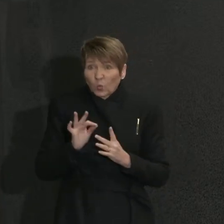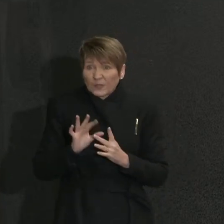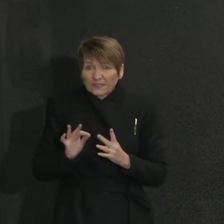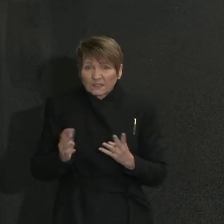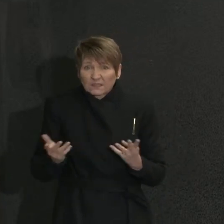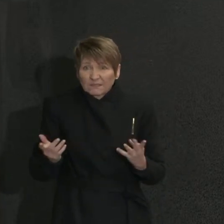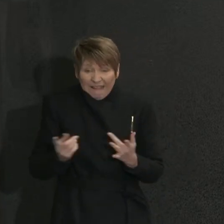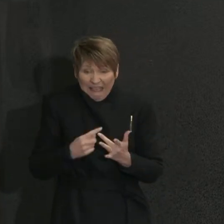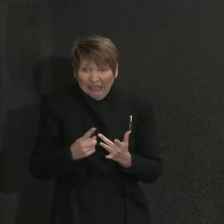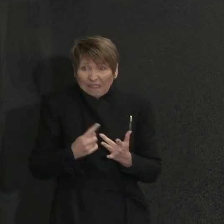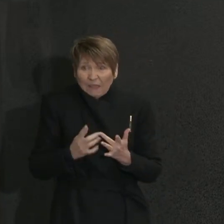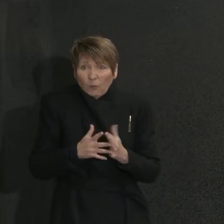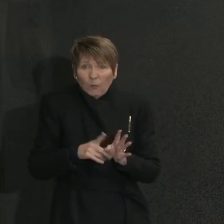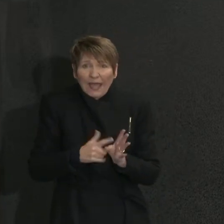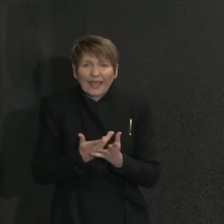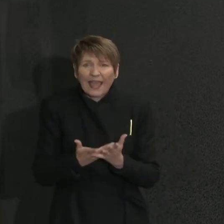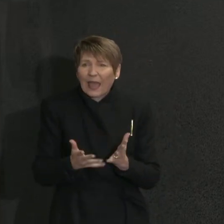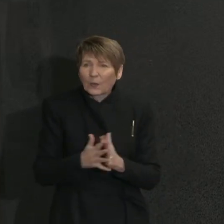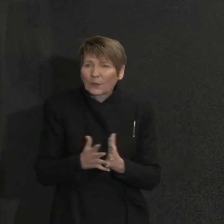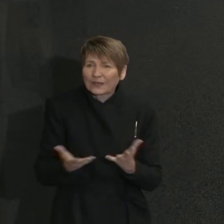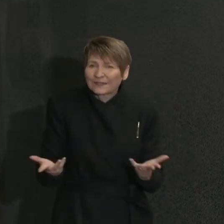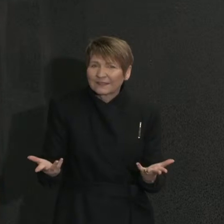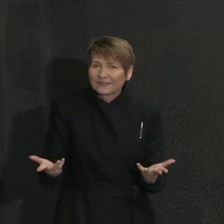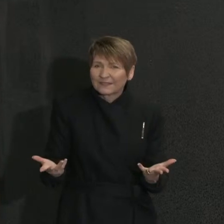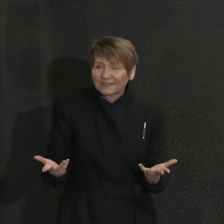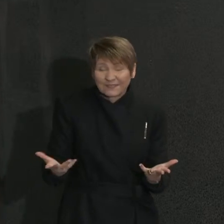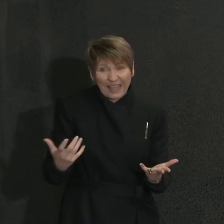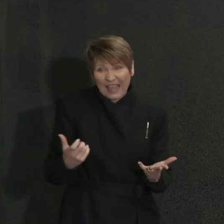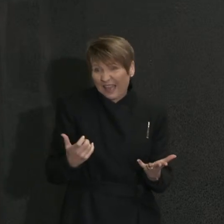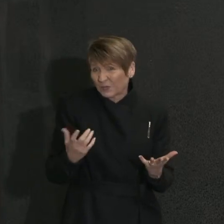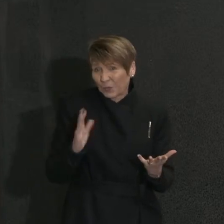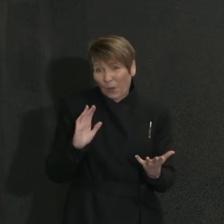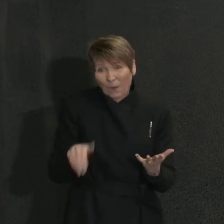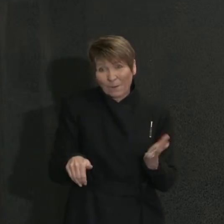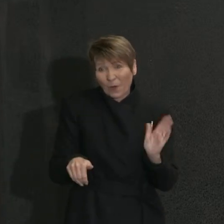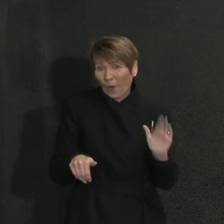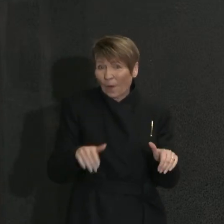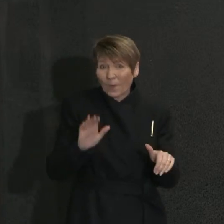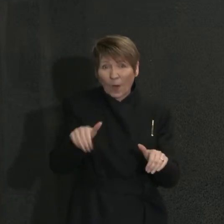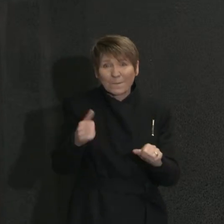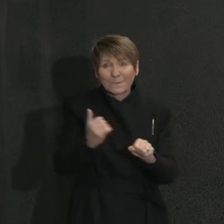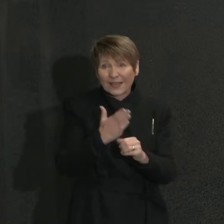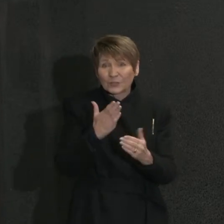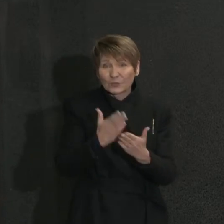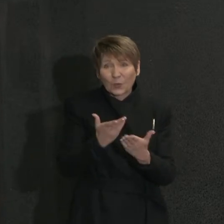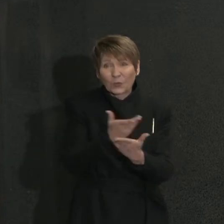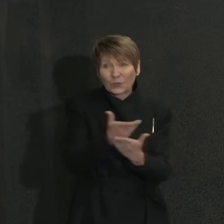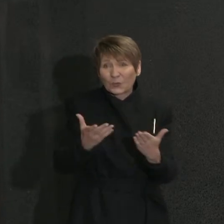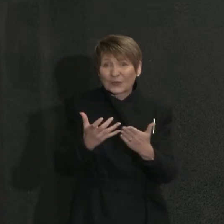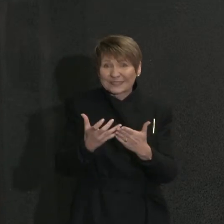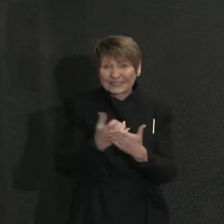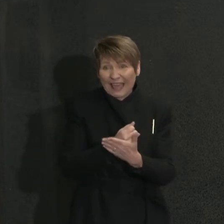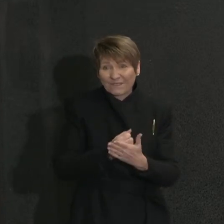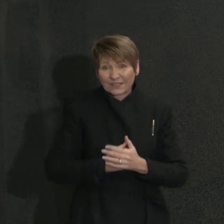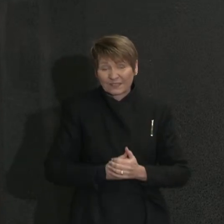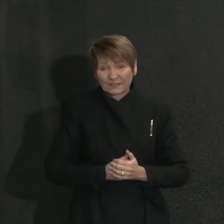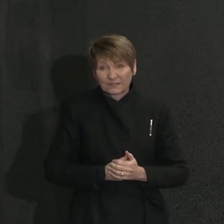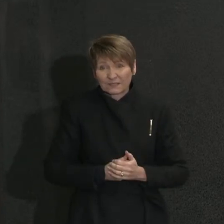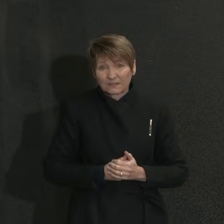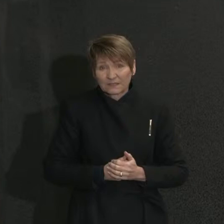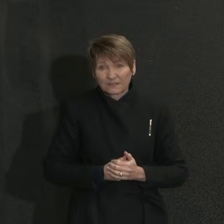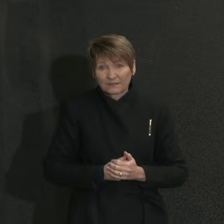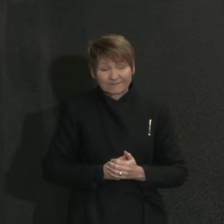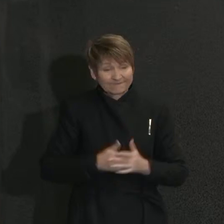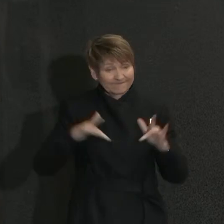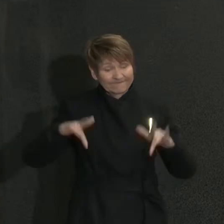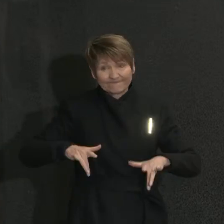If we had other choices, of course we would use them. Of course we would. That's not the luxury that's available to us yet, unless and